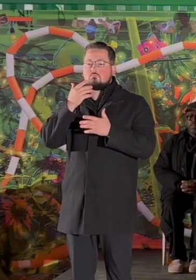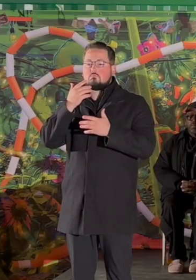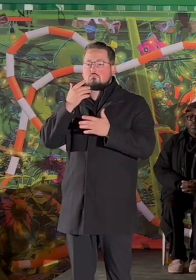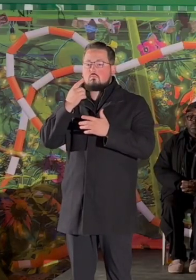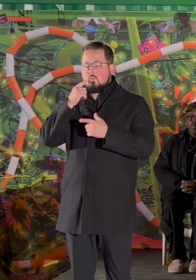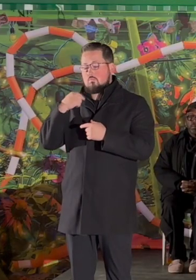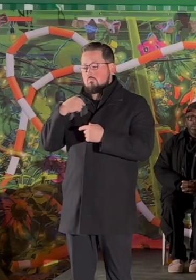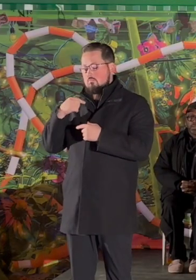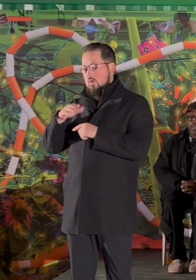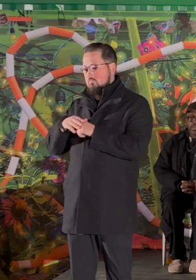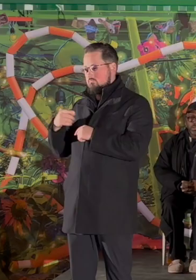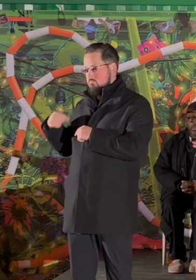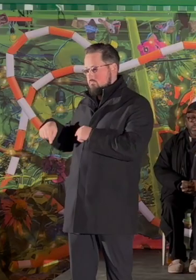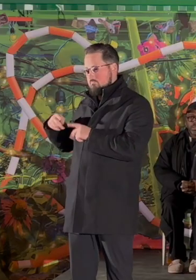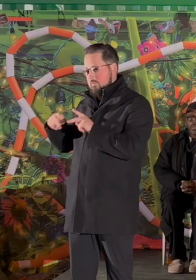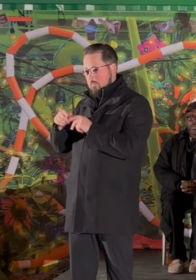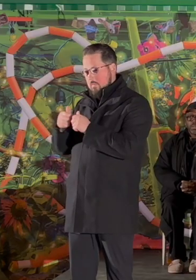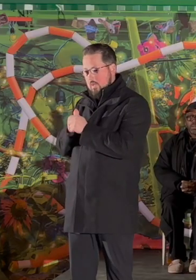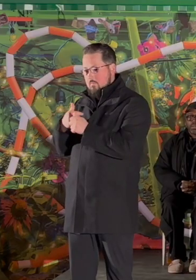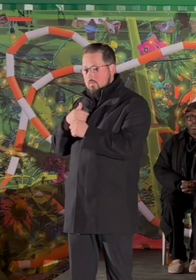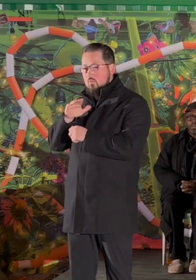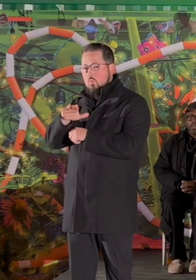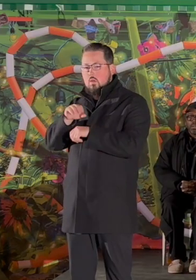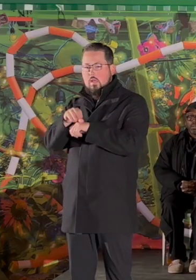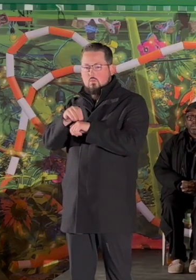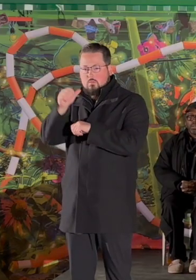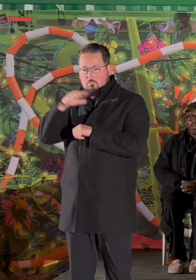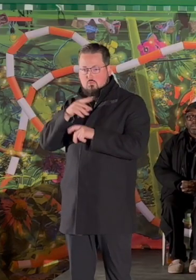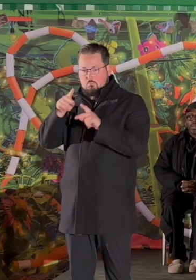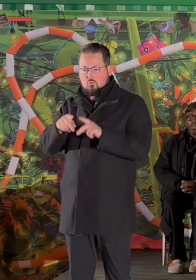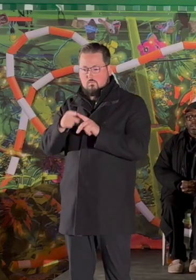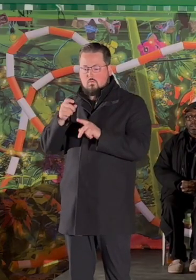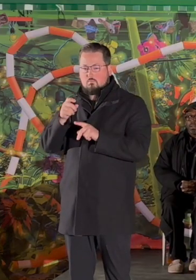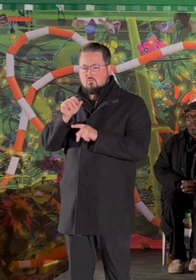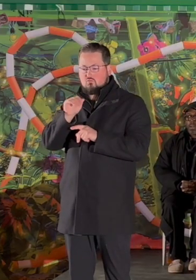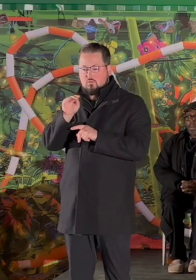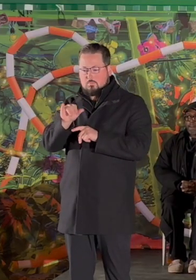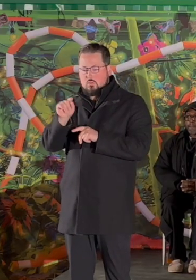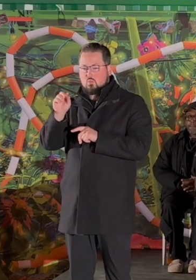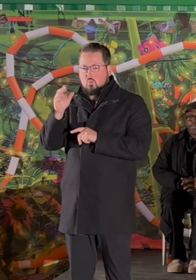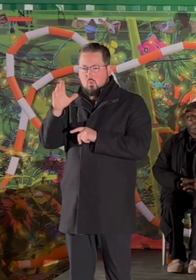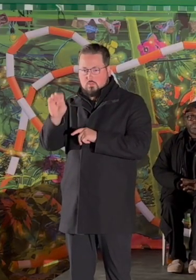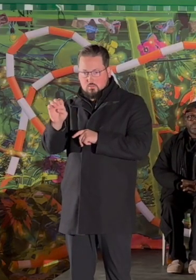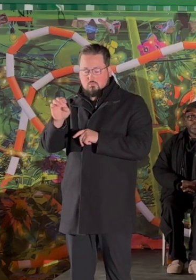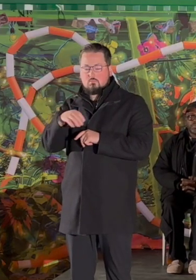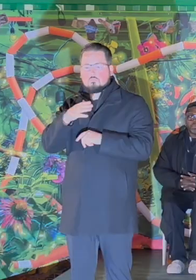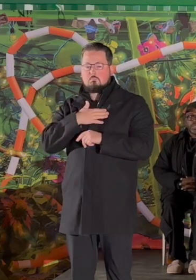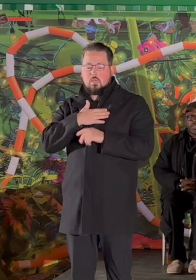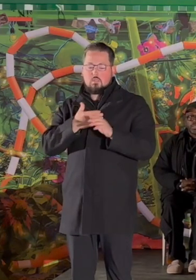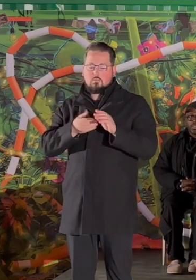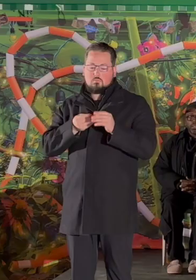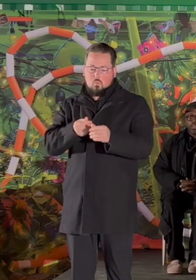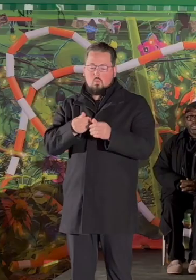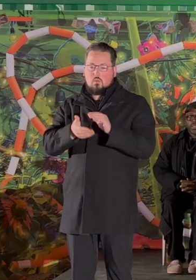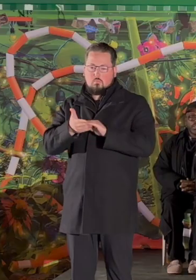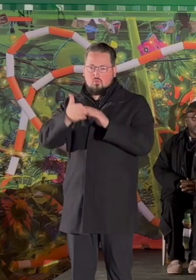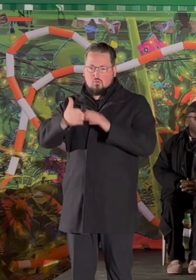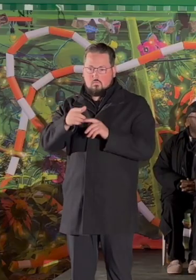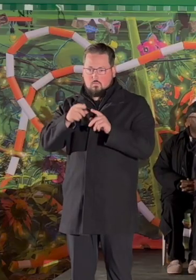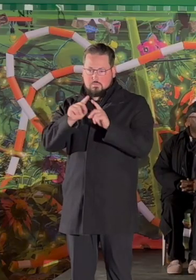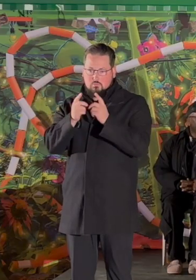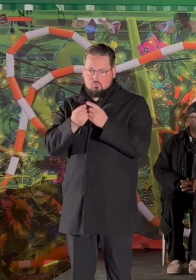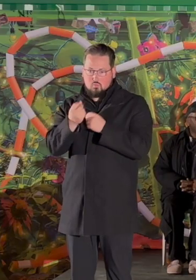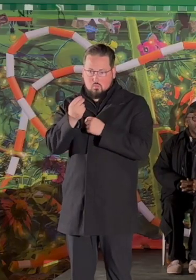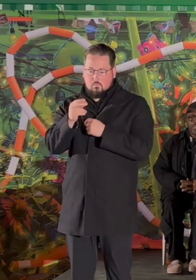people behind me, our councilman from District 7, Jermaine Torrance, my smooth operator from District 12,